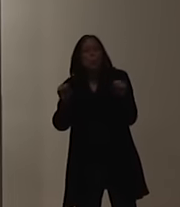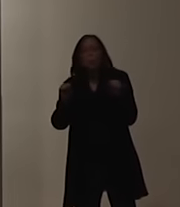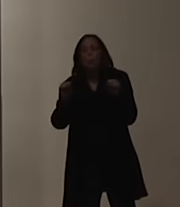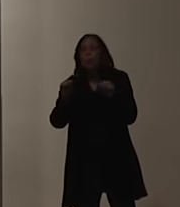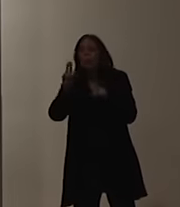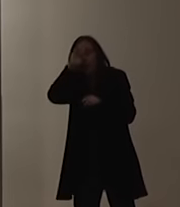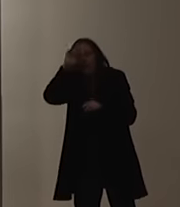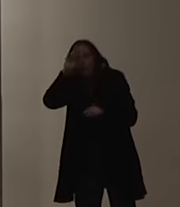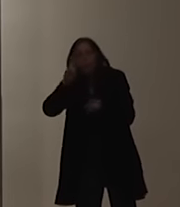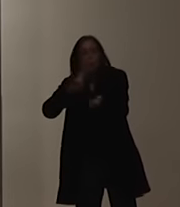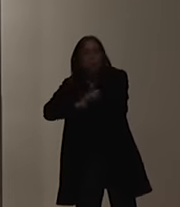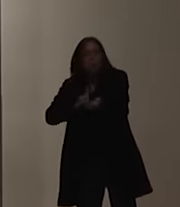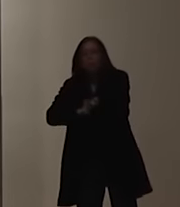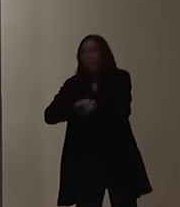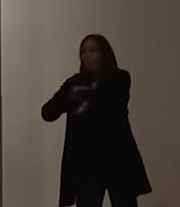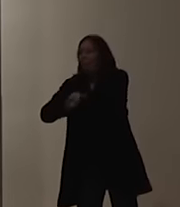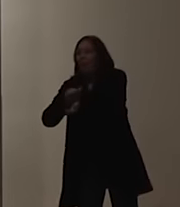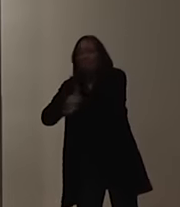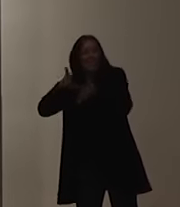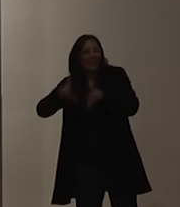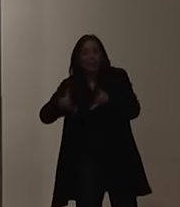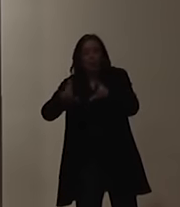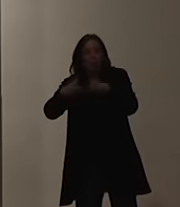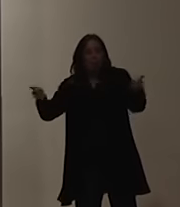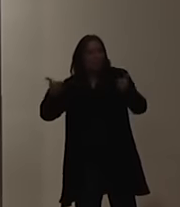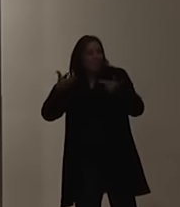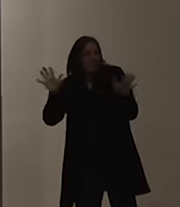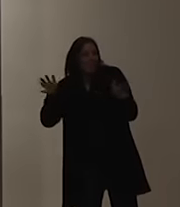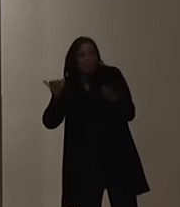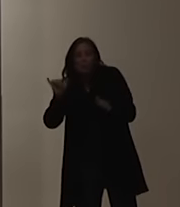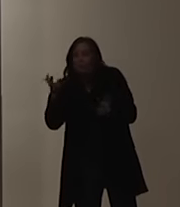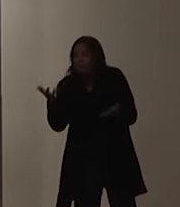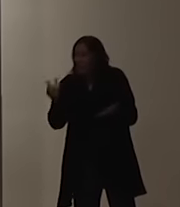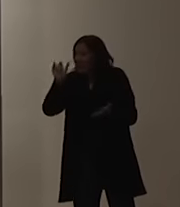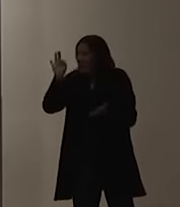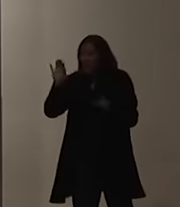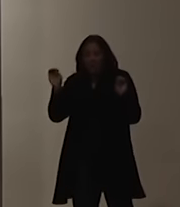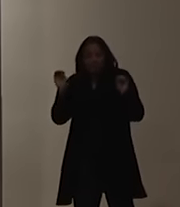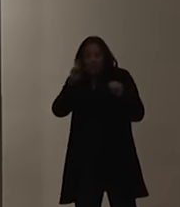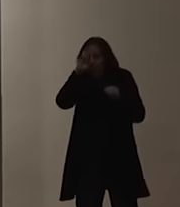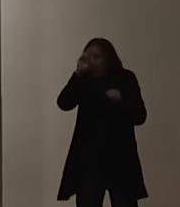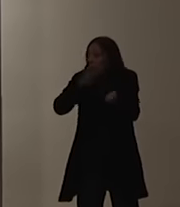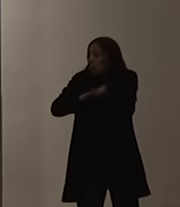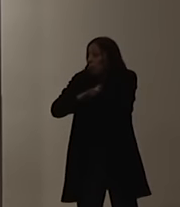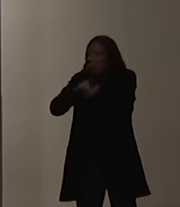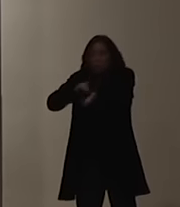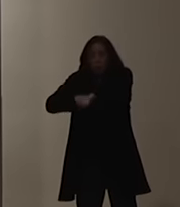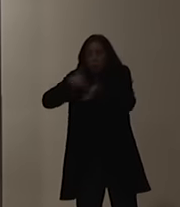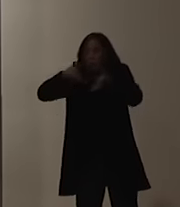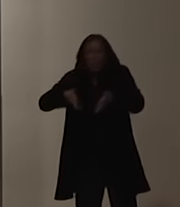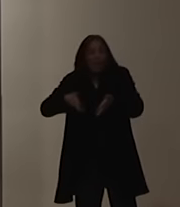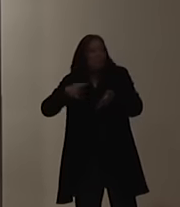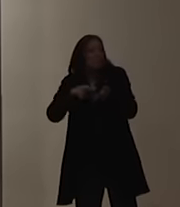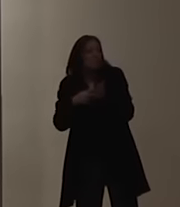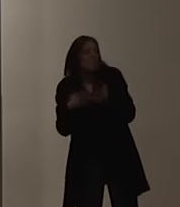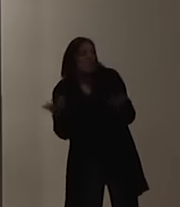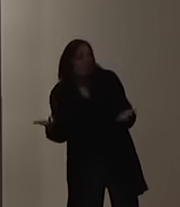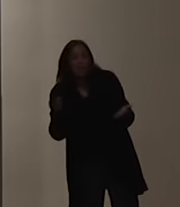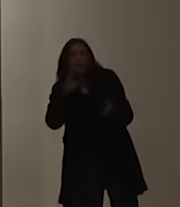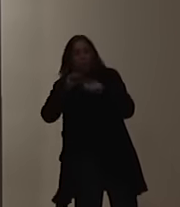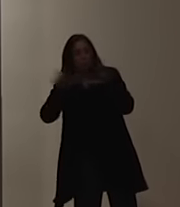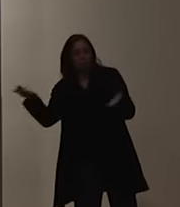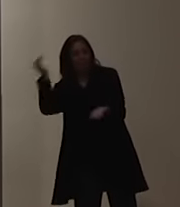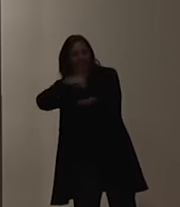system, what happens? And this is just looking at maternal deaths. If there's no family planning, added the good Catholic